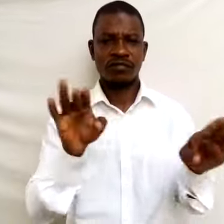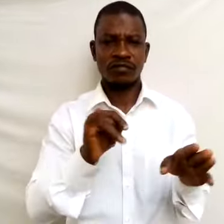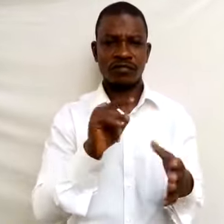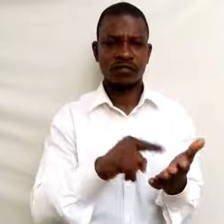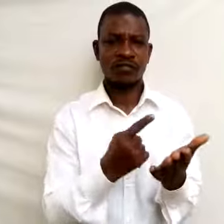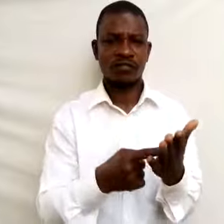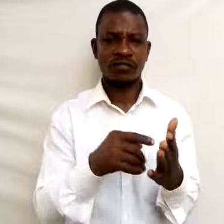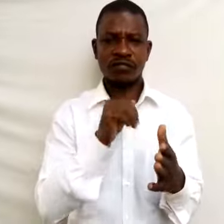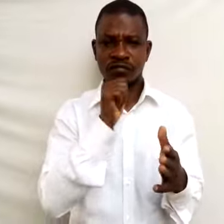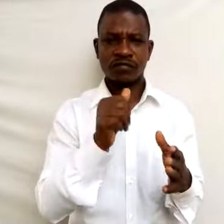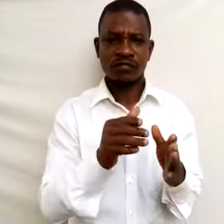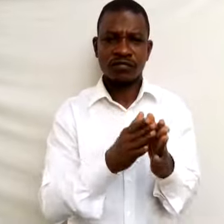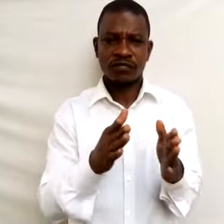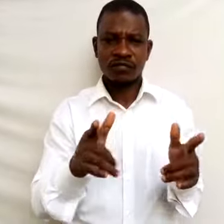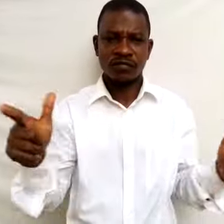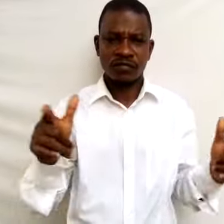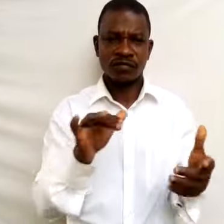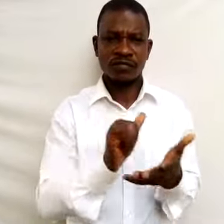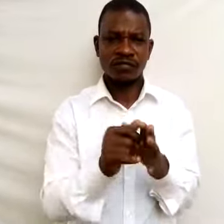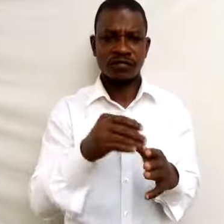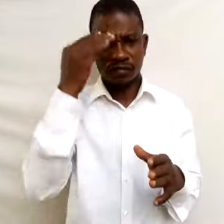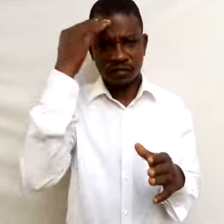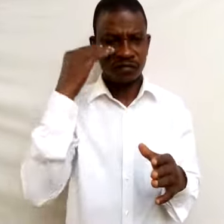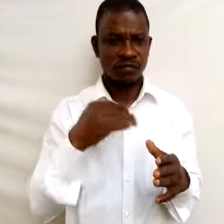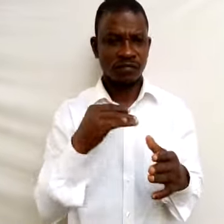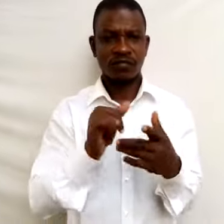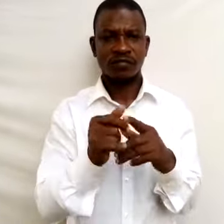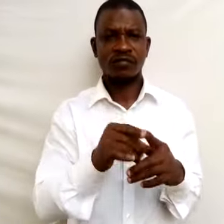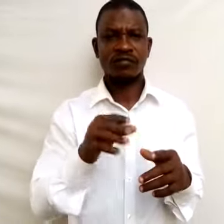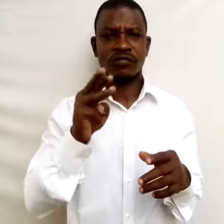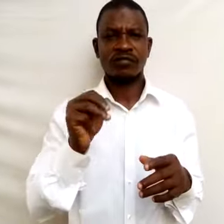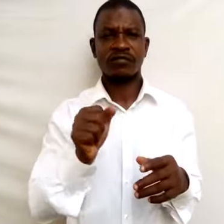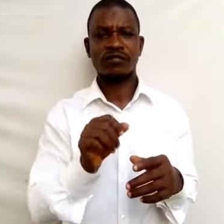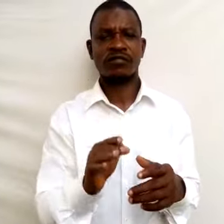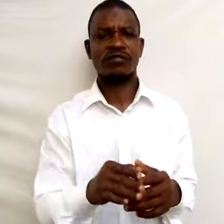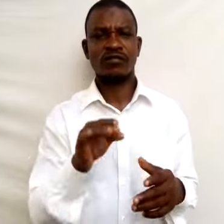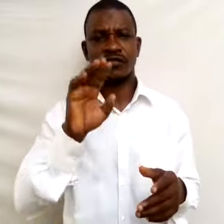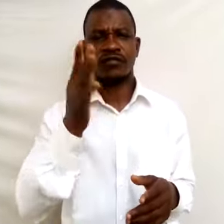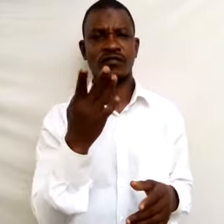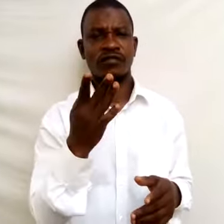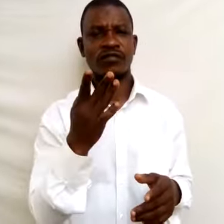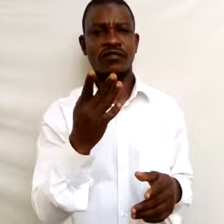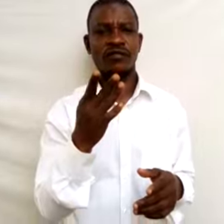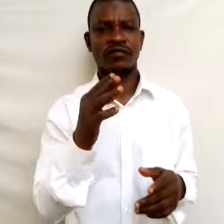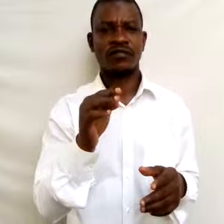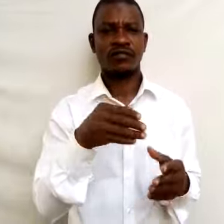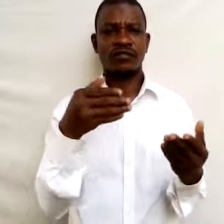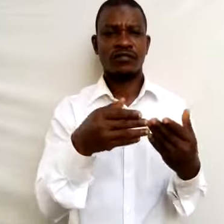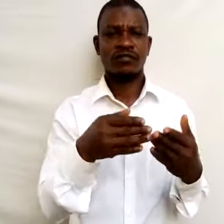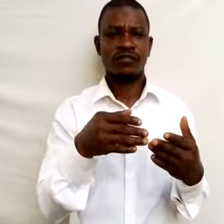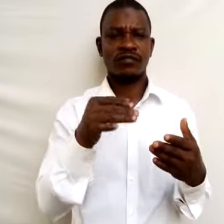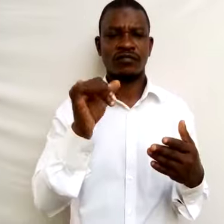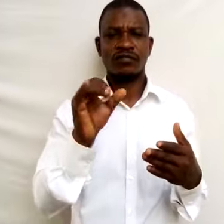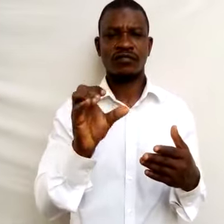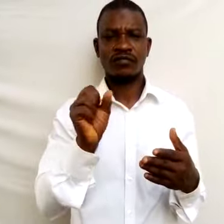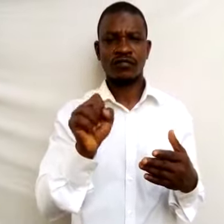not larger than the head of a match. 4. Introcision. In